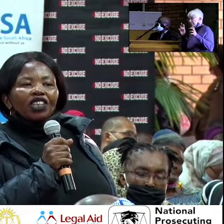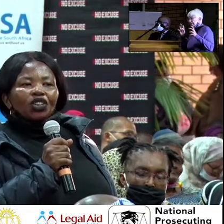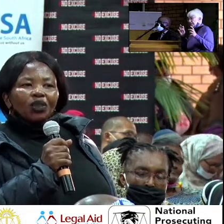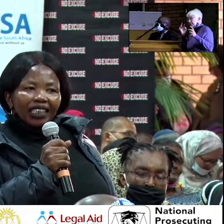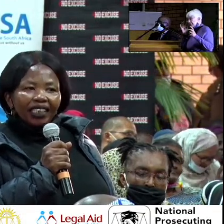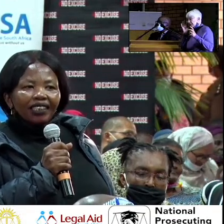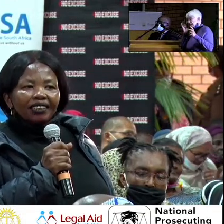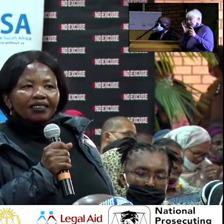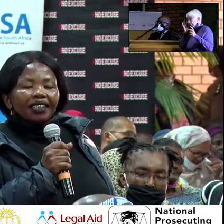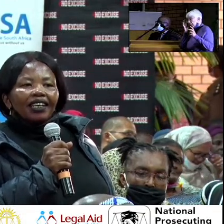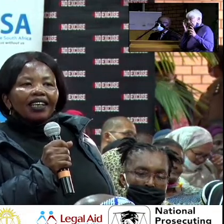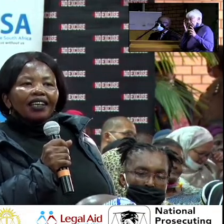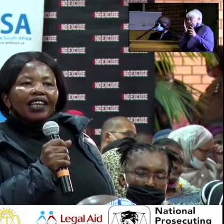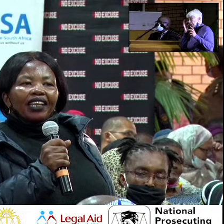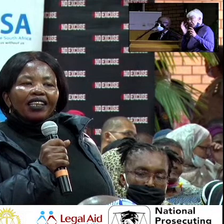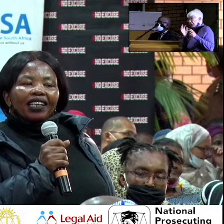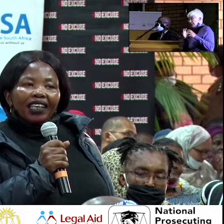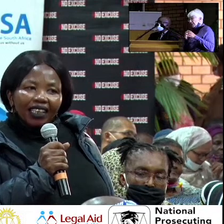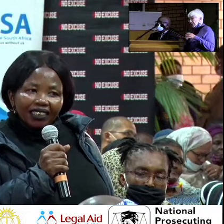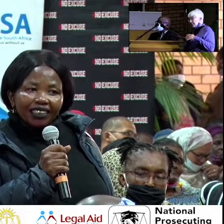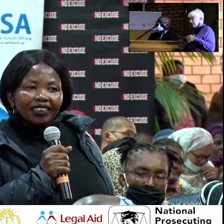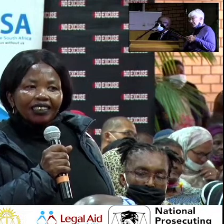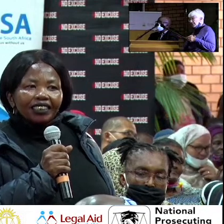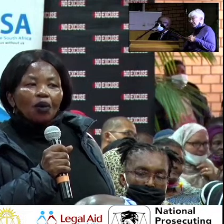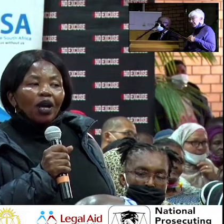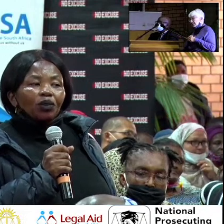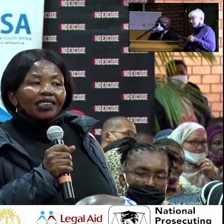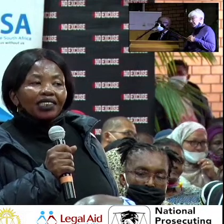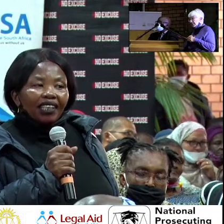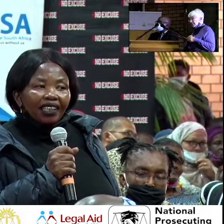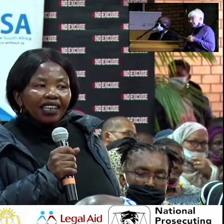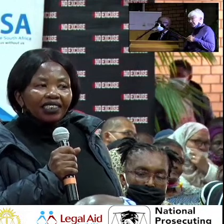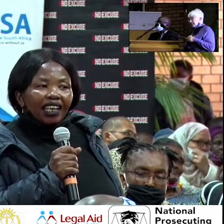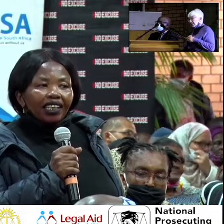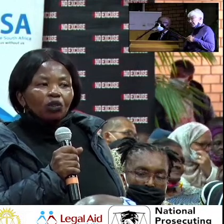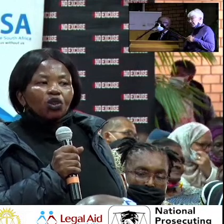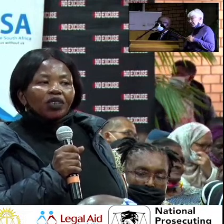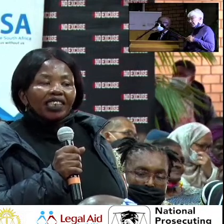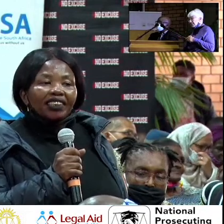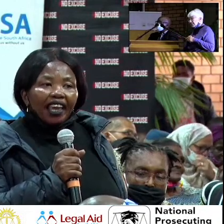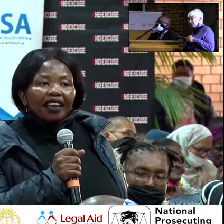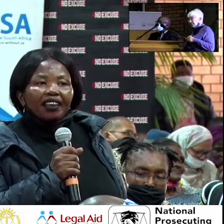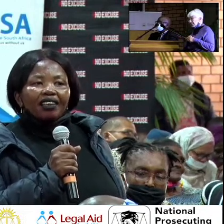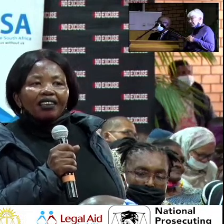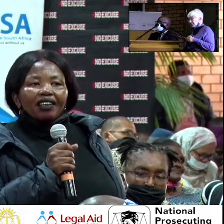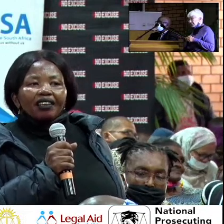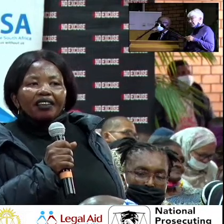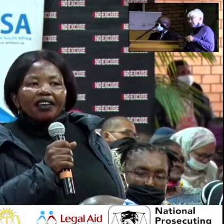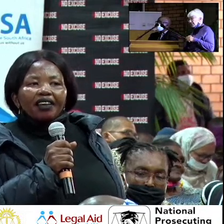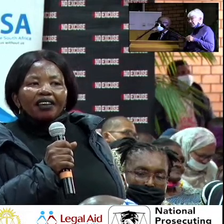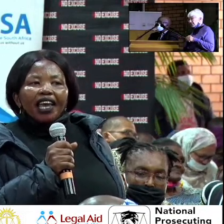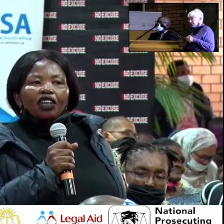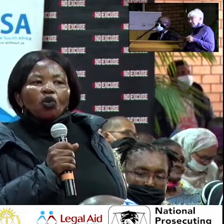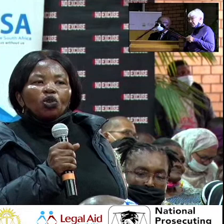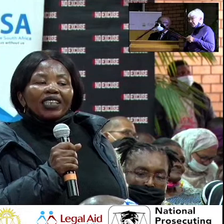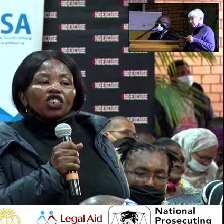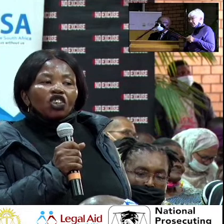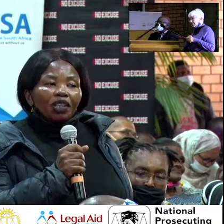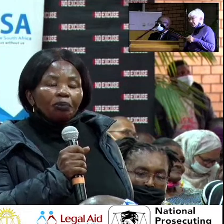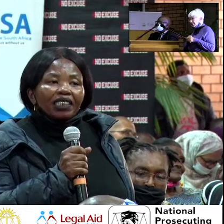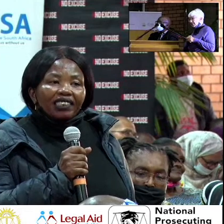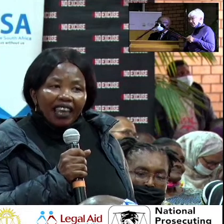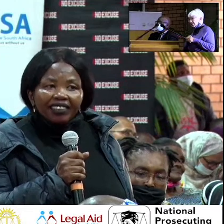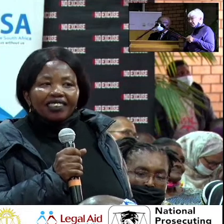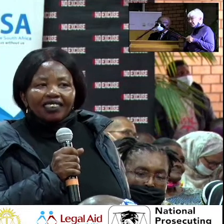When there's shooting, the kids, they want to see exactly who's shooting there and who was